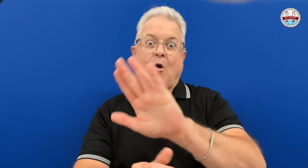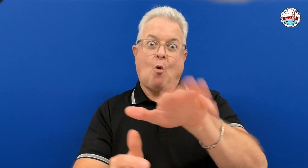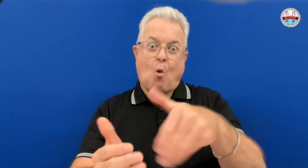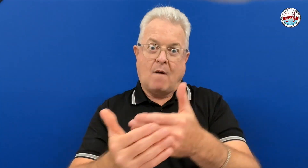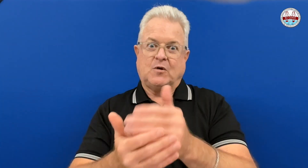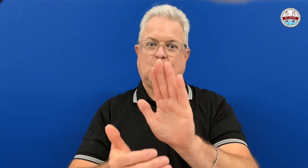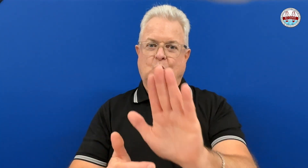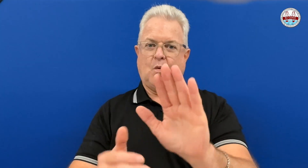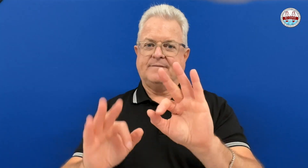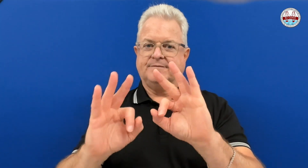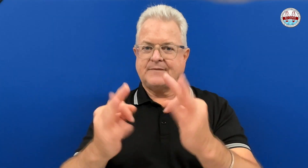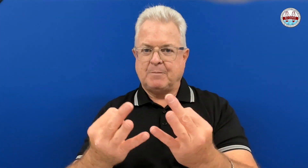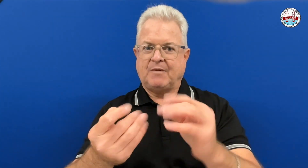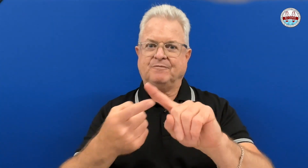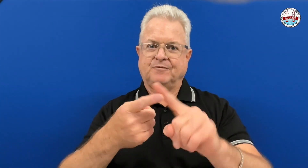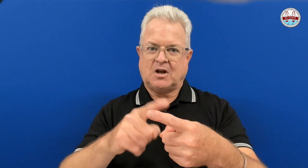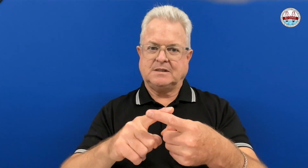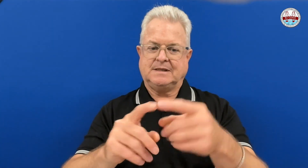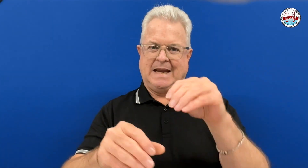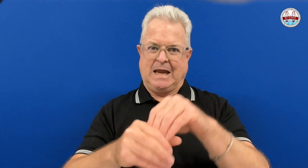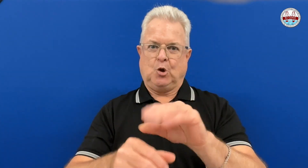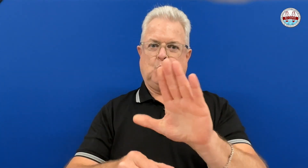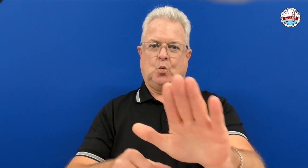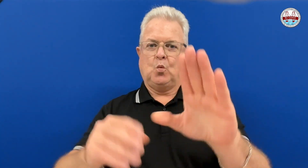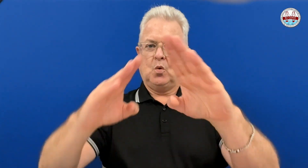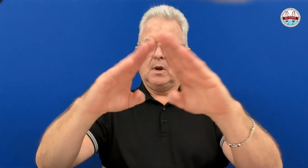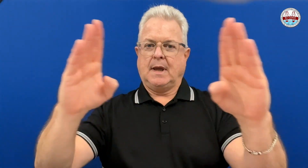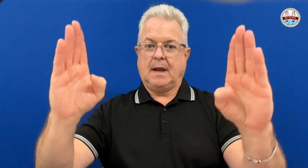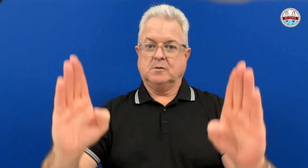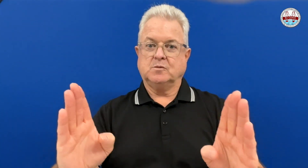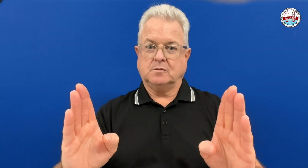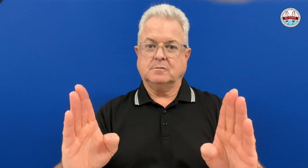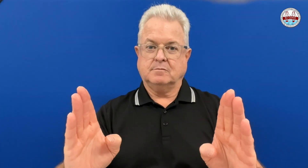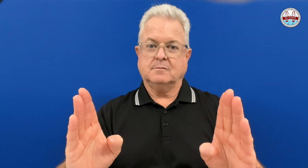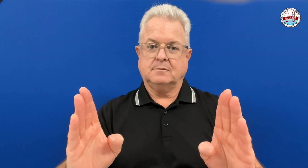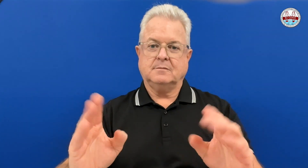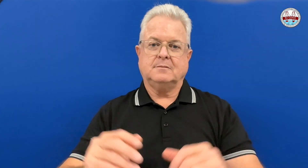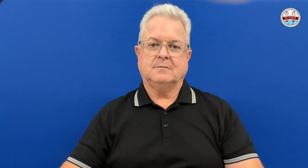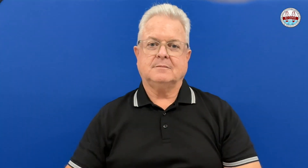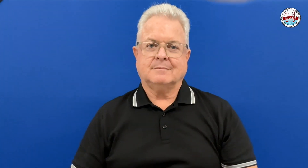yourself and for your family members and friends in your neighborhood.